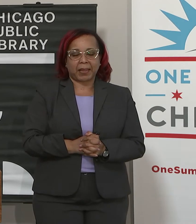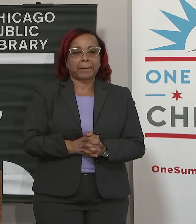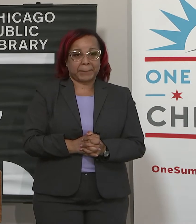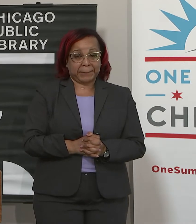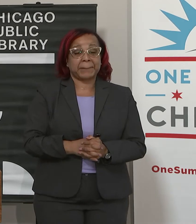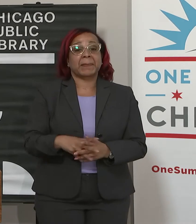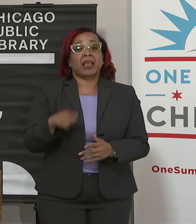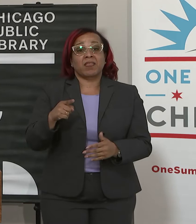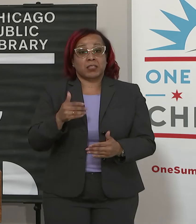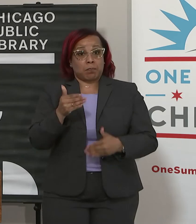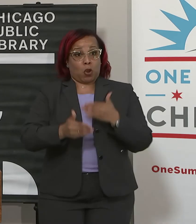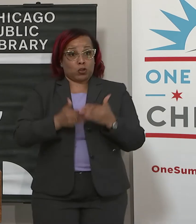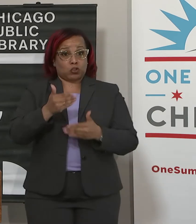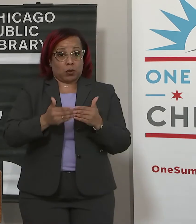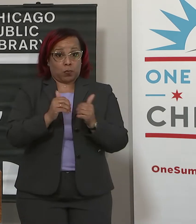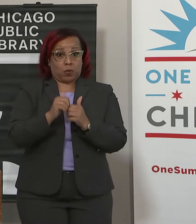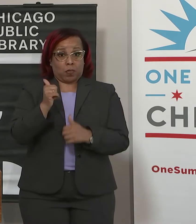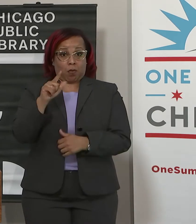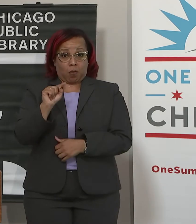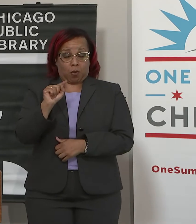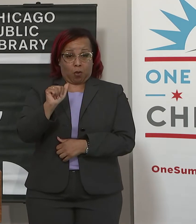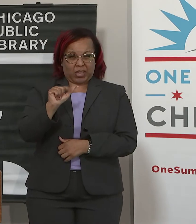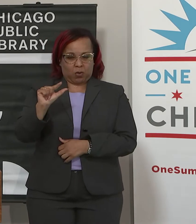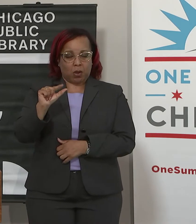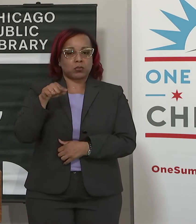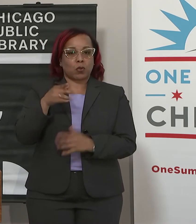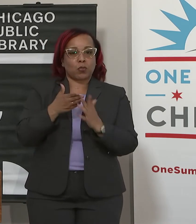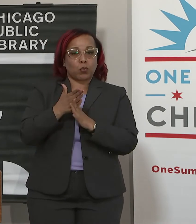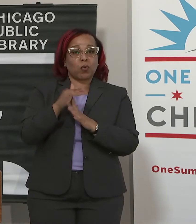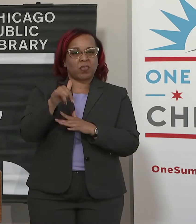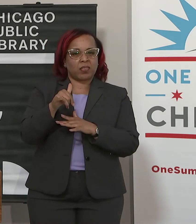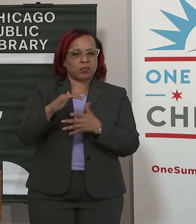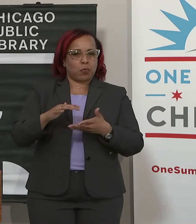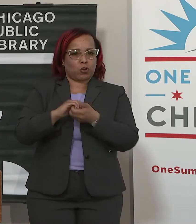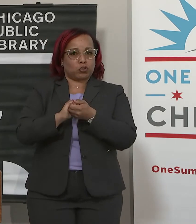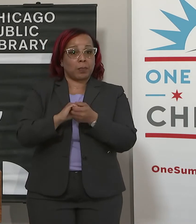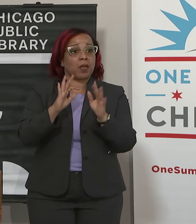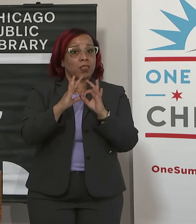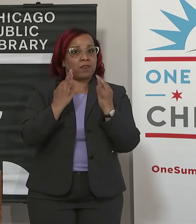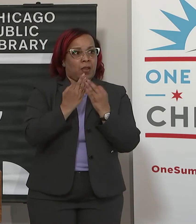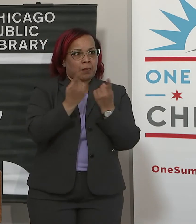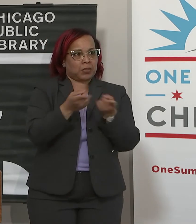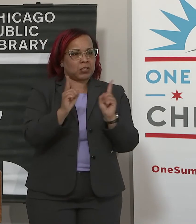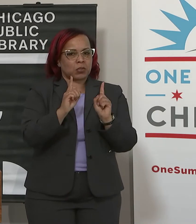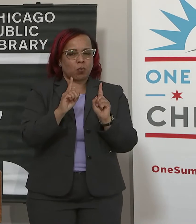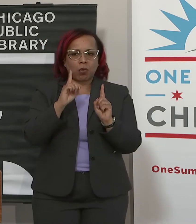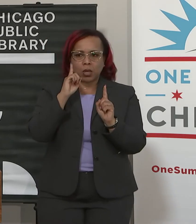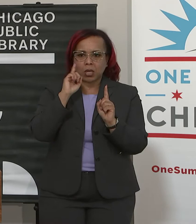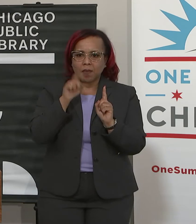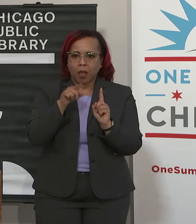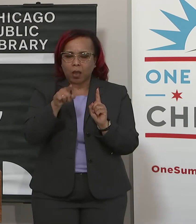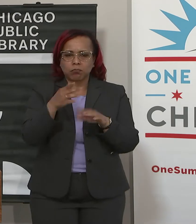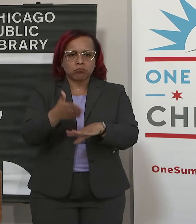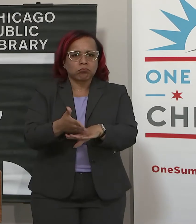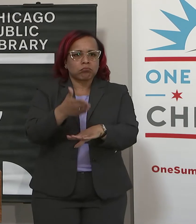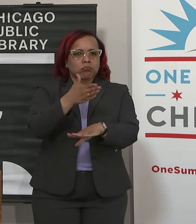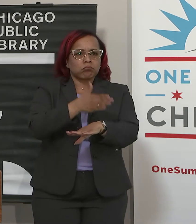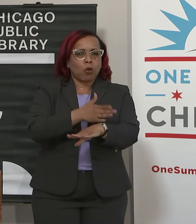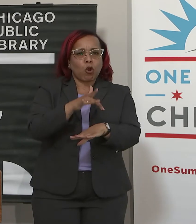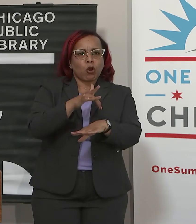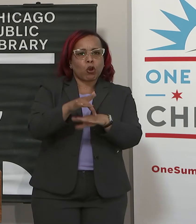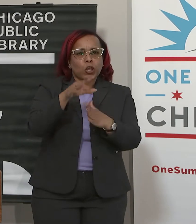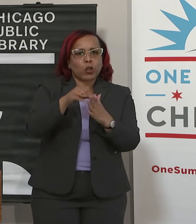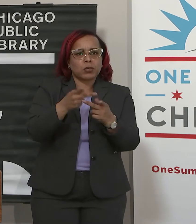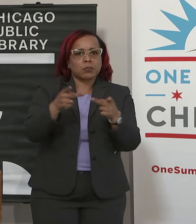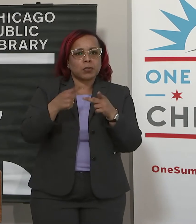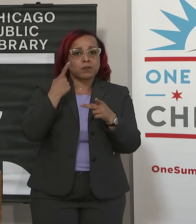Through this partnership with Altgeld Gardens, Altgeld Gardens families will find expanded and enhanced early learning spaces